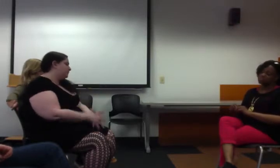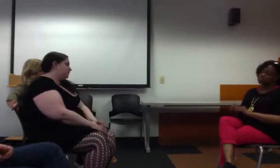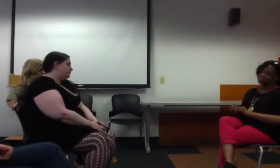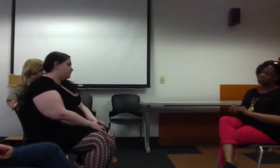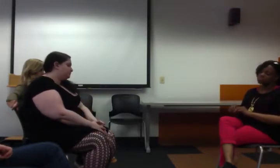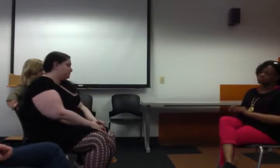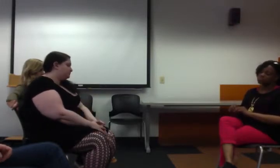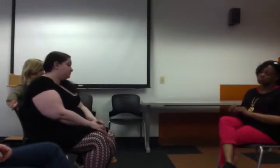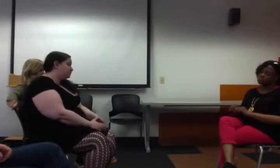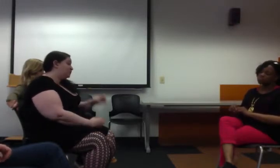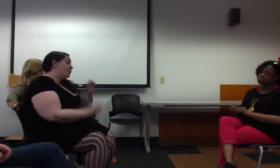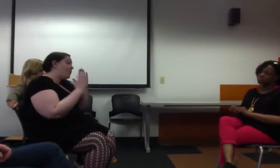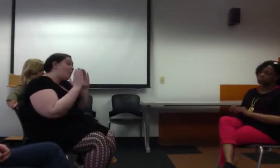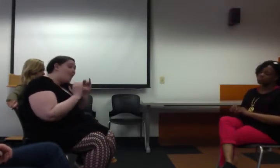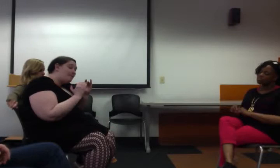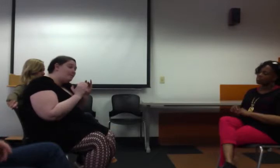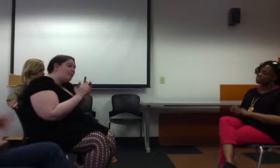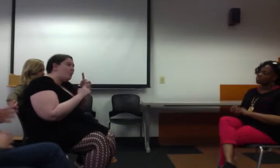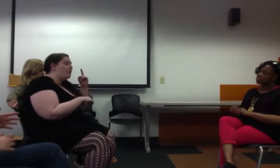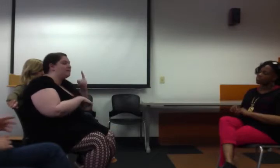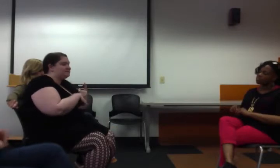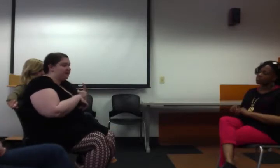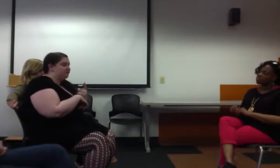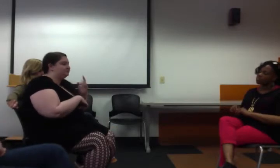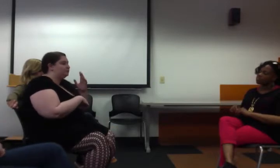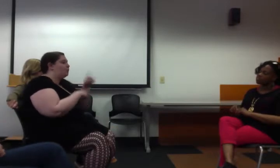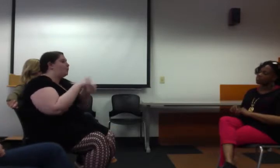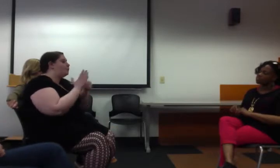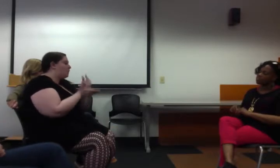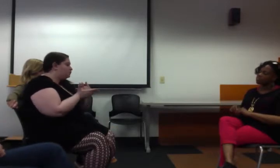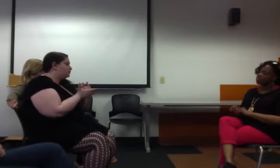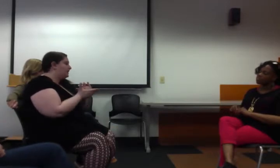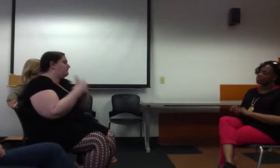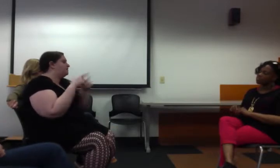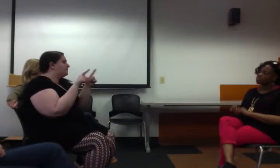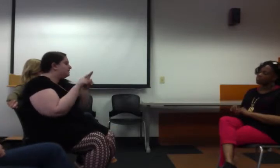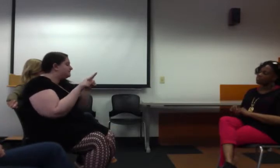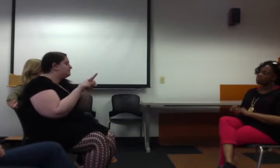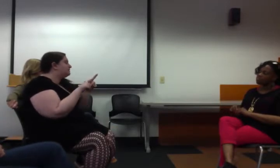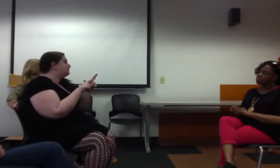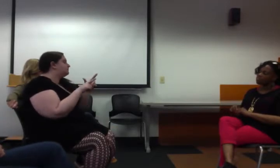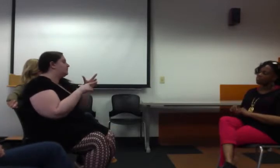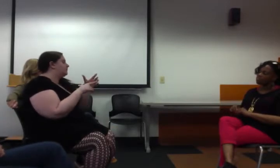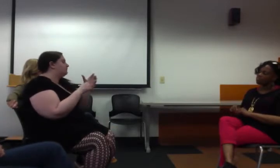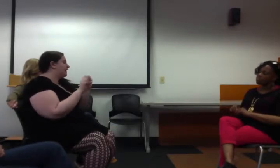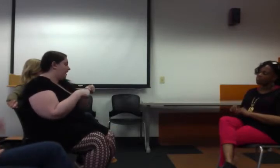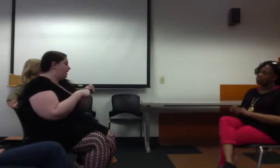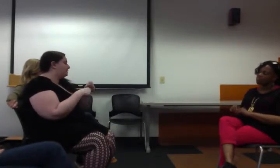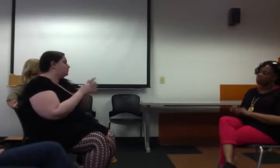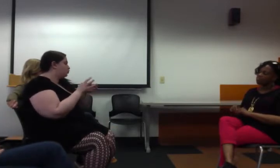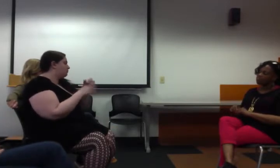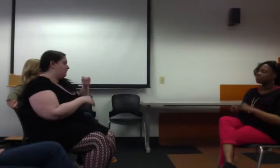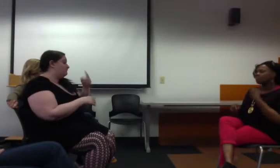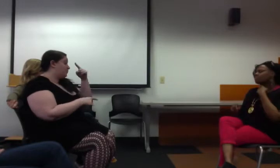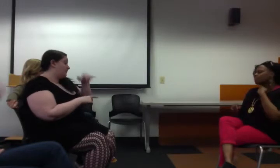So I'm hoping that once I graduate and have a license, I'll be able to interpret for them, and maybe they'll be able to